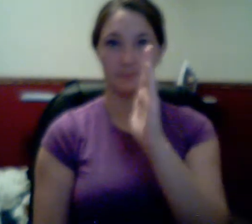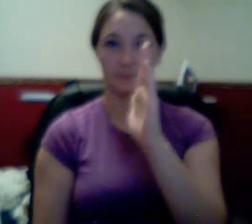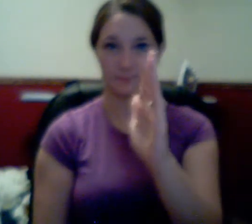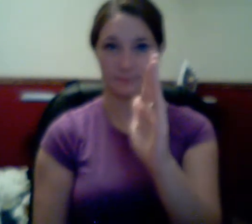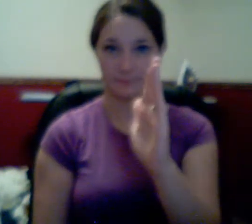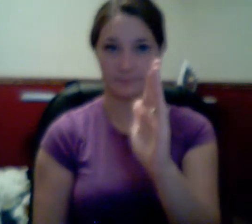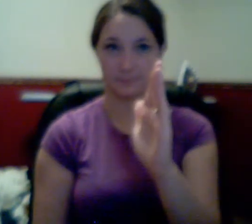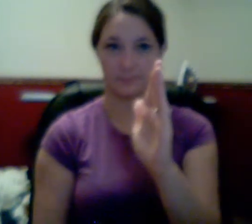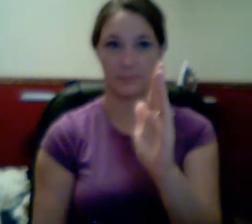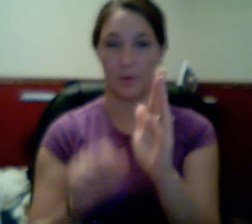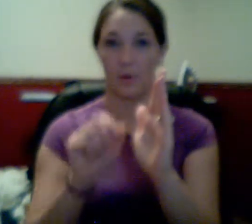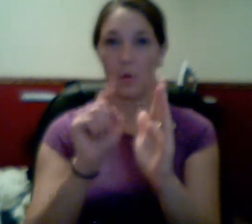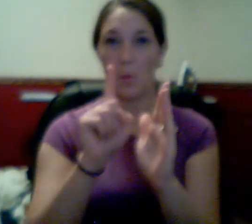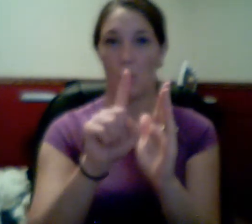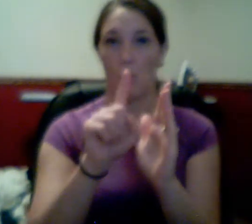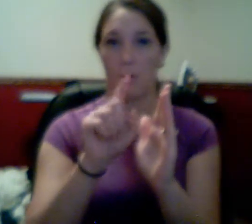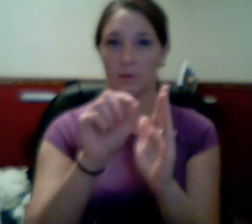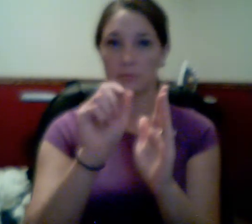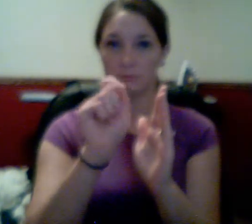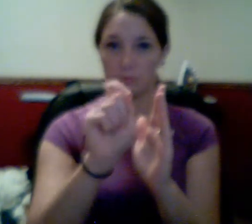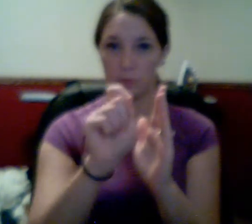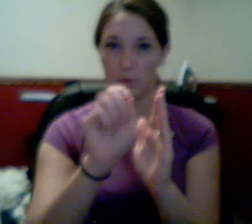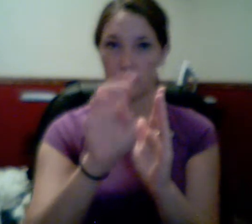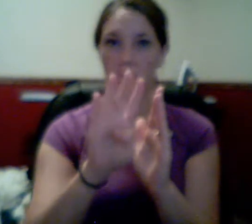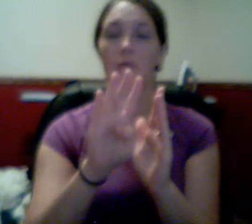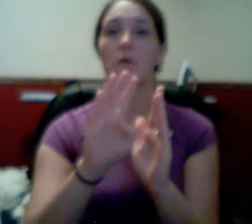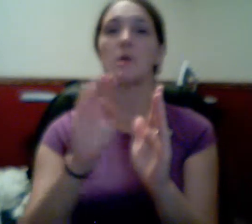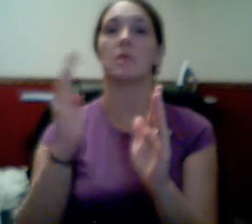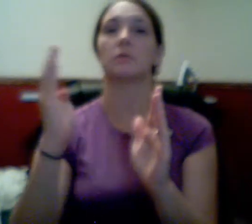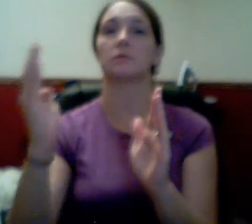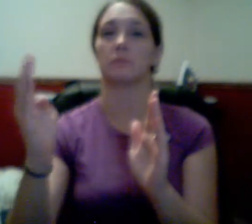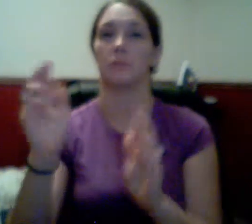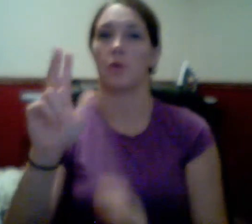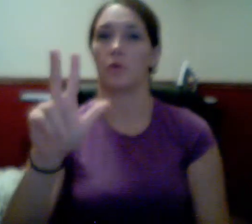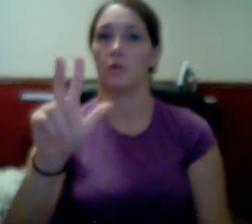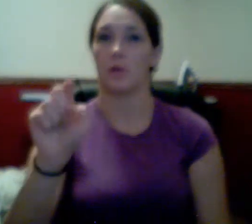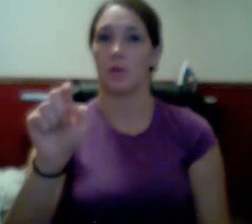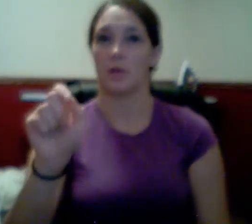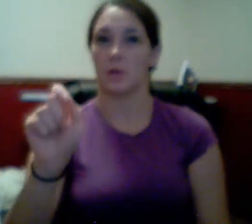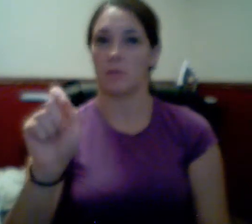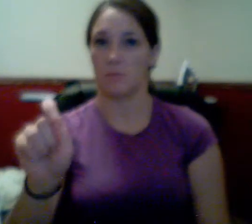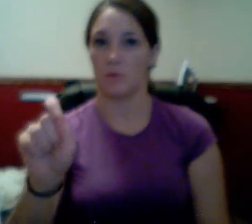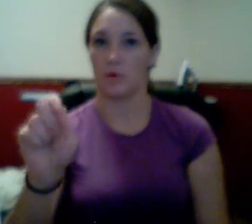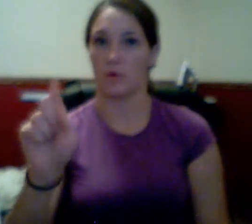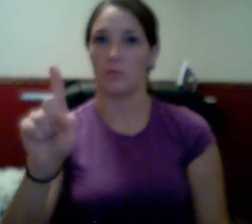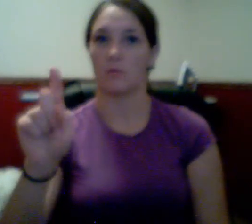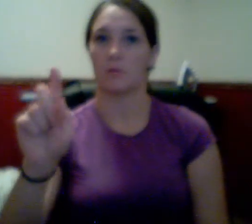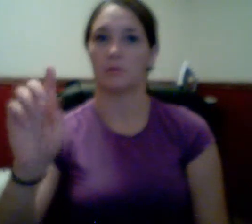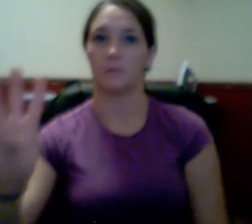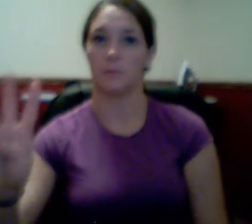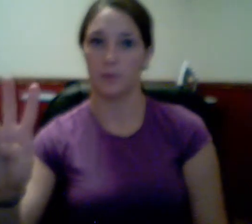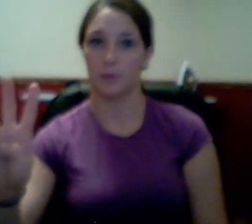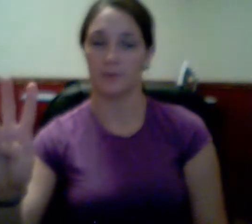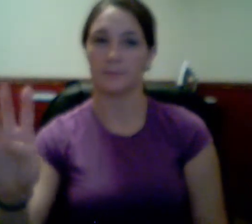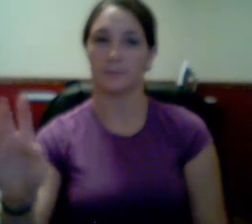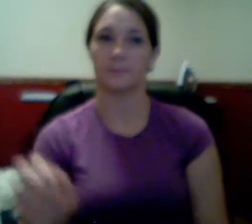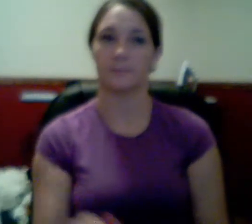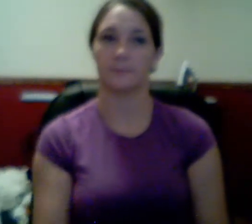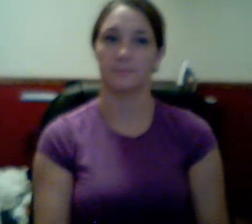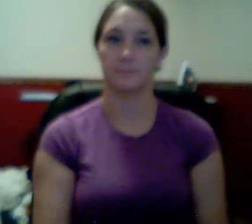Again, there are other examples, and I talked about a little bit about in the notes. There's a number called e, which is the natural